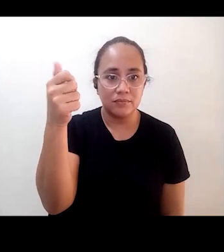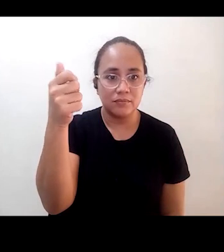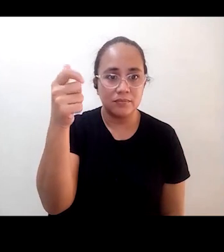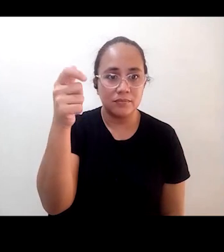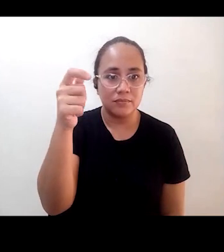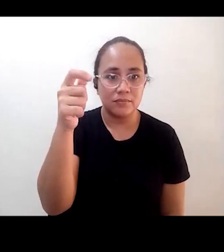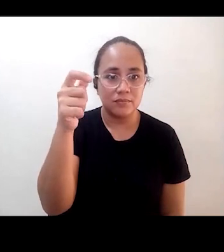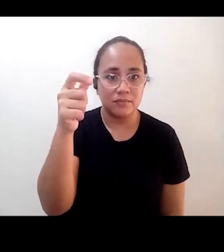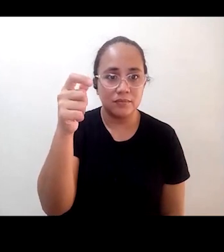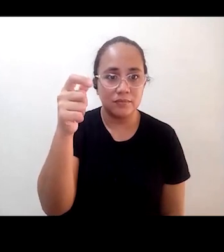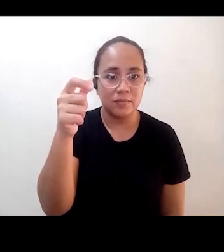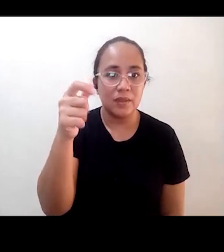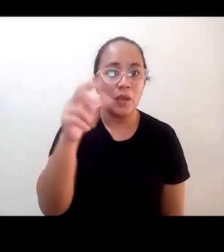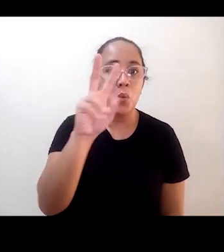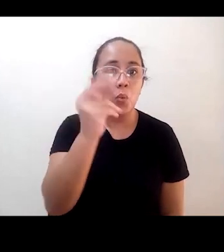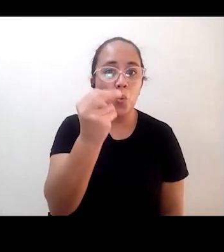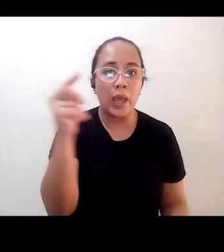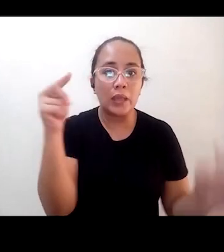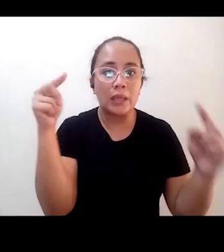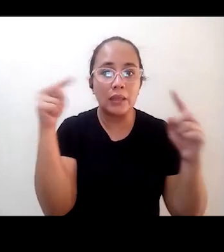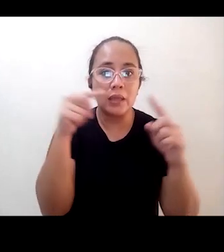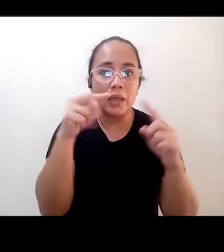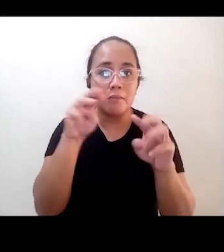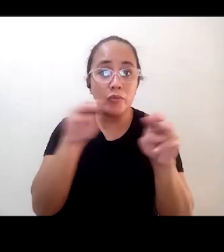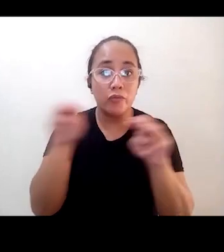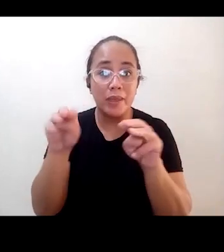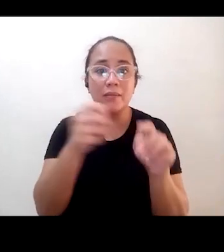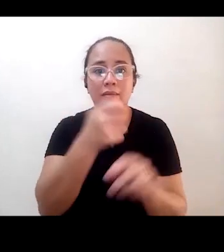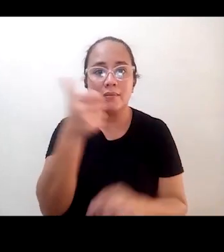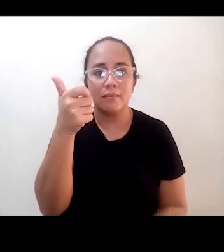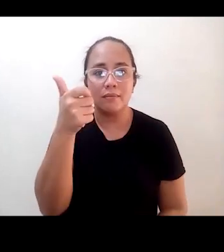starting with when and ending with movement. Yes.